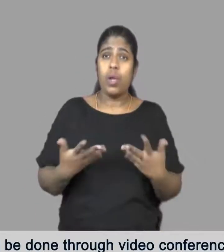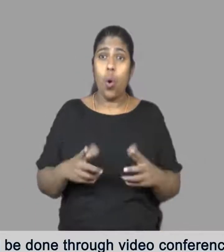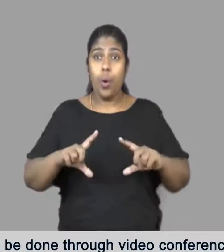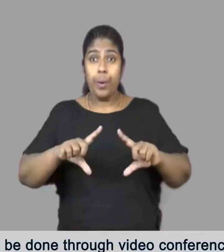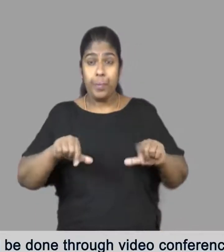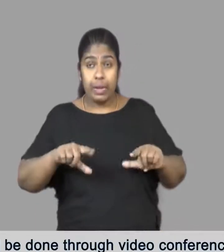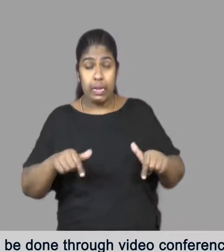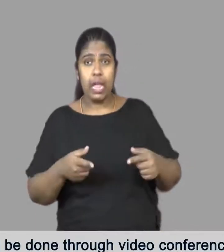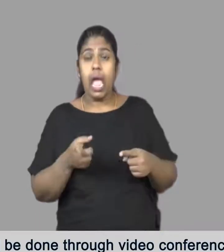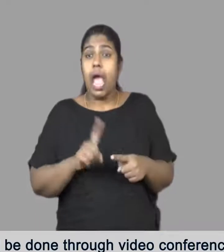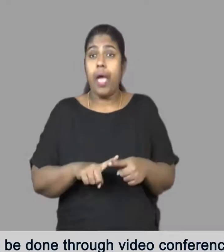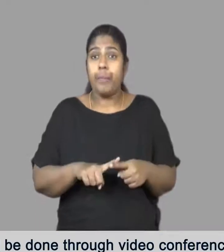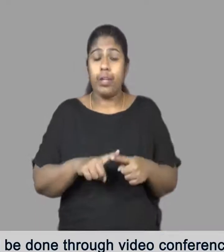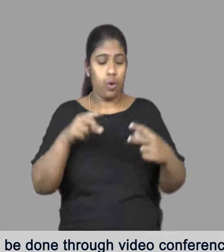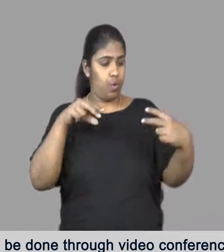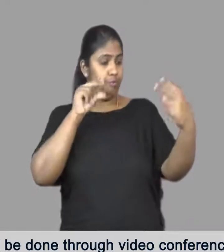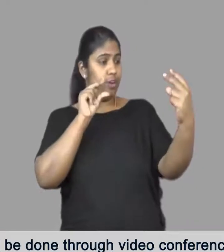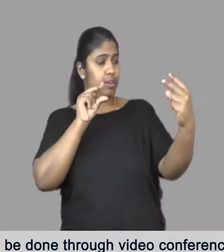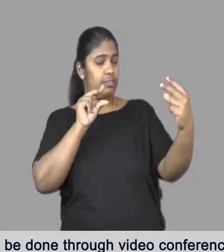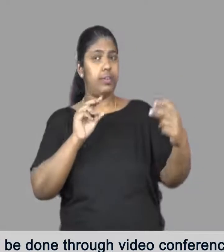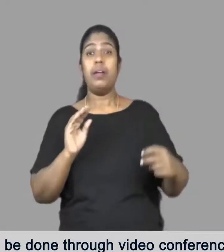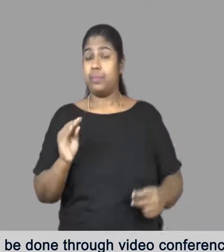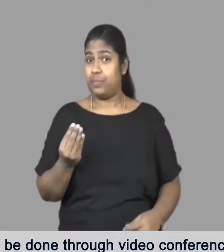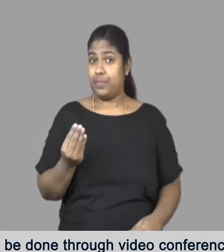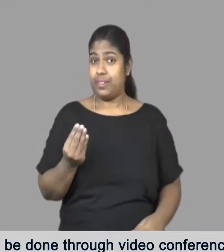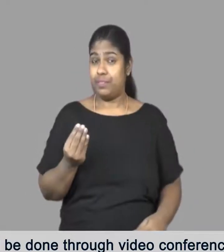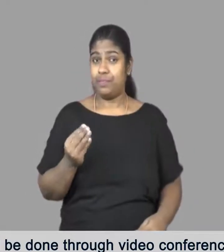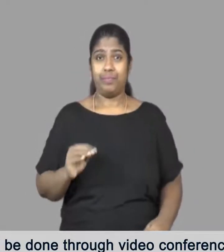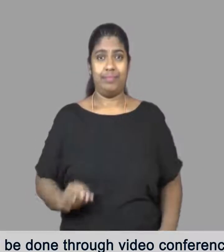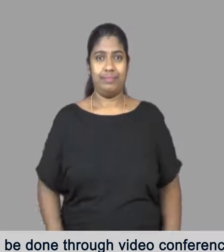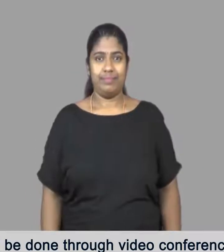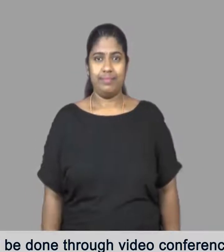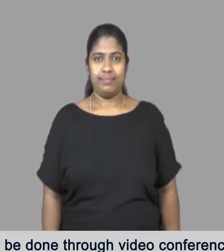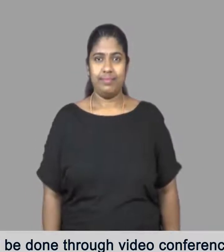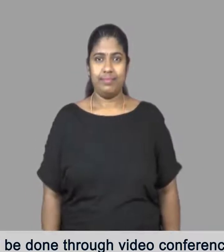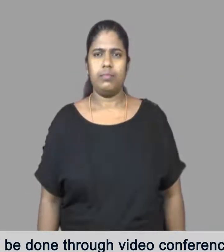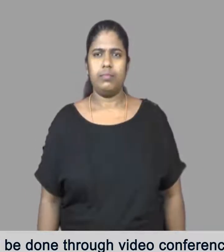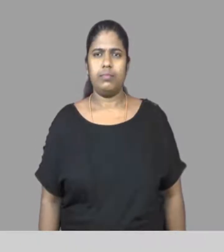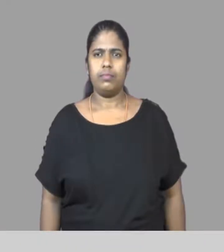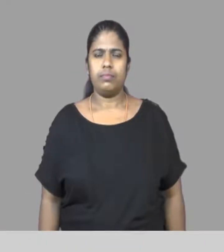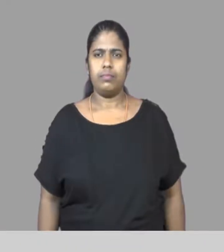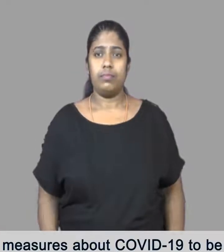Meeting, as far as feasible, should be done through video conferencing.